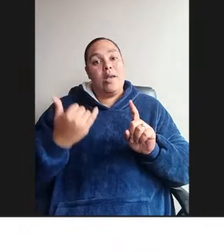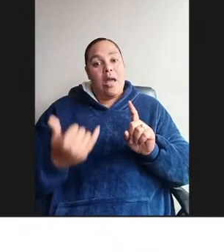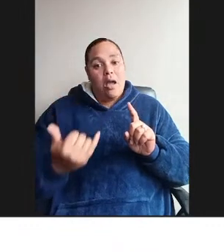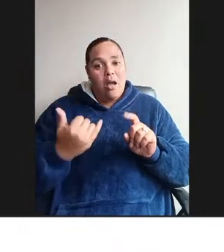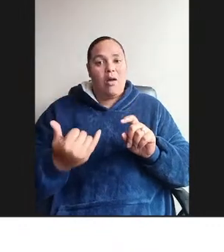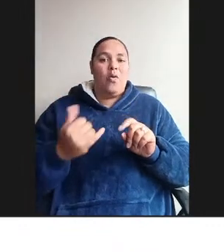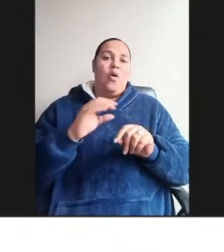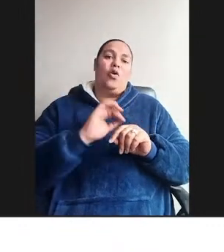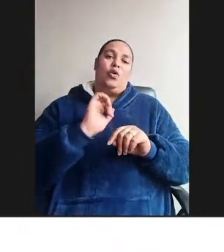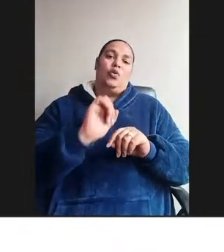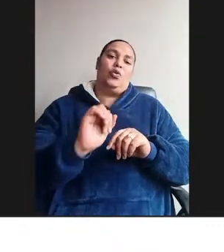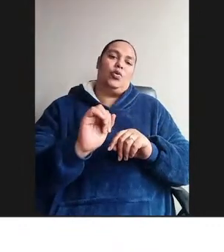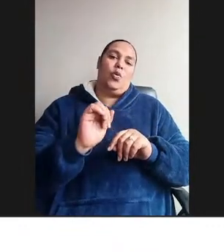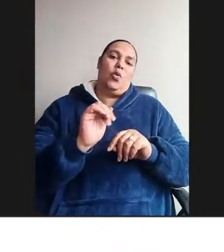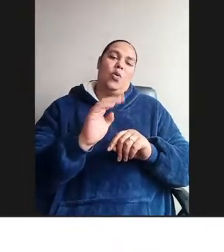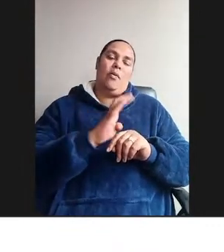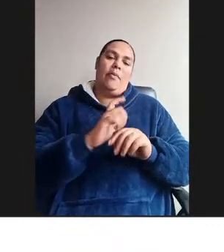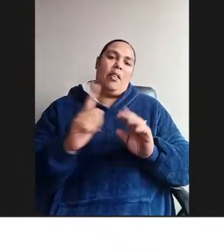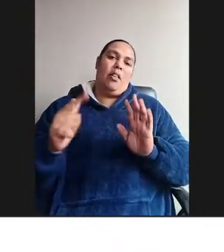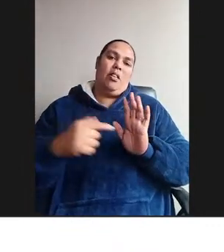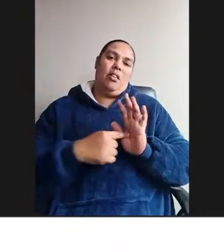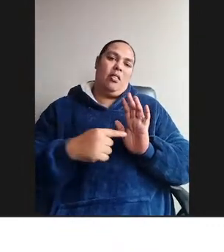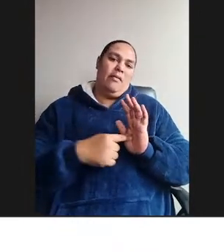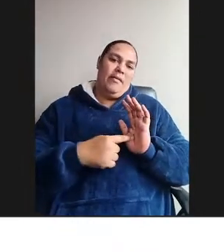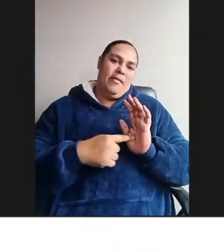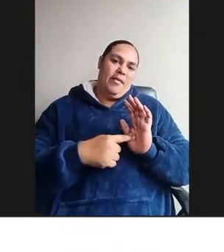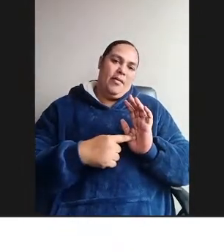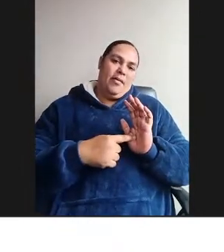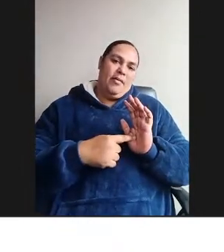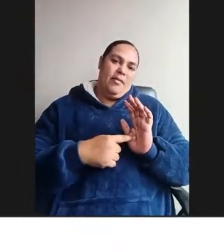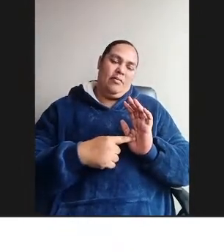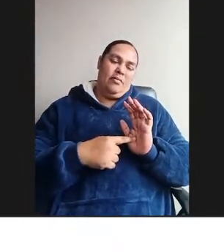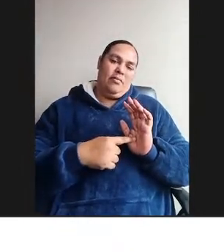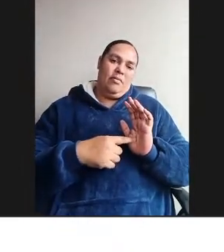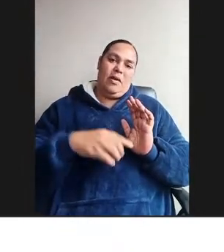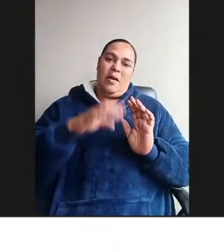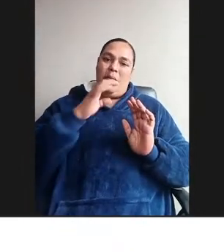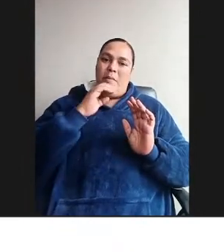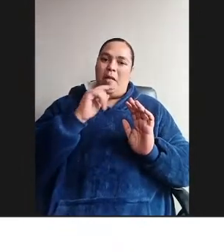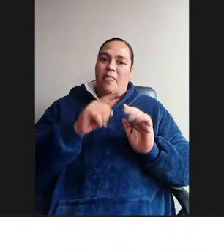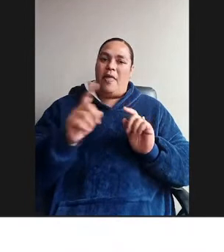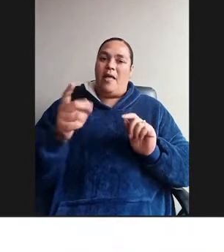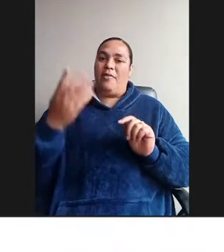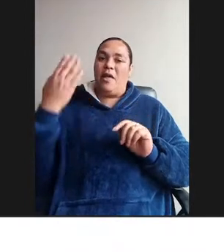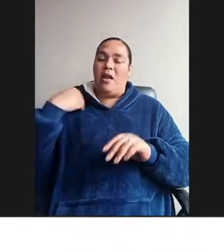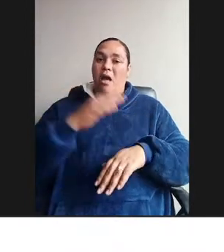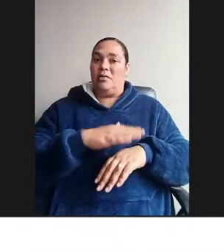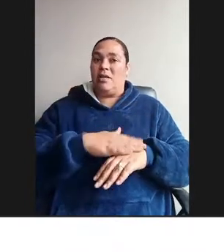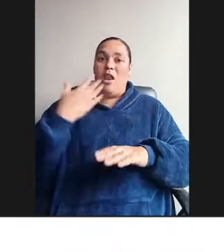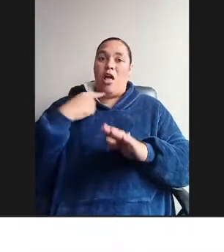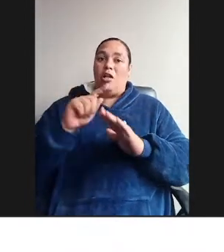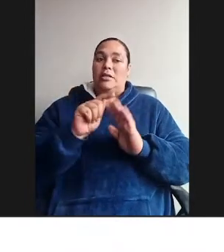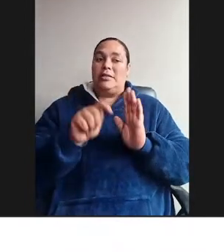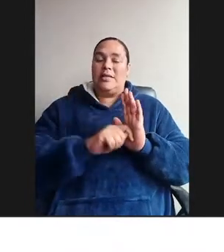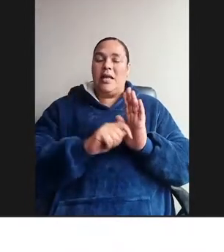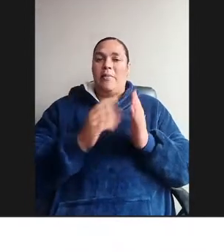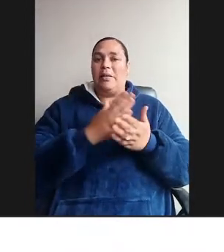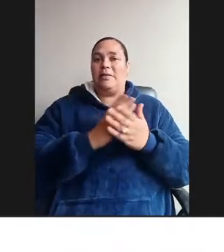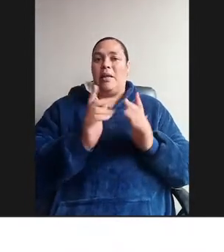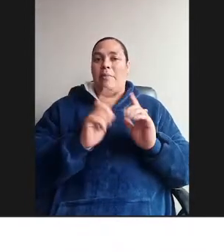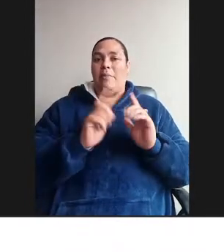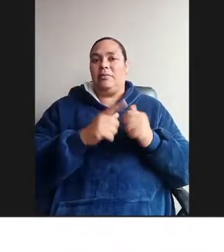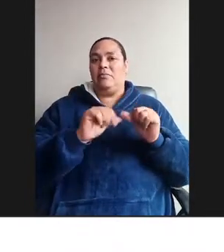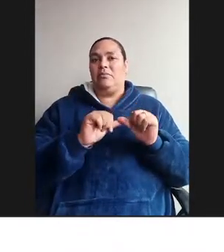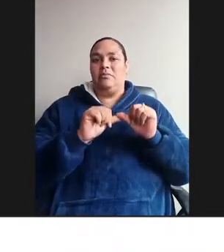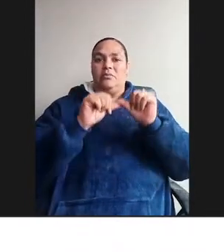the expropriation, it was done, I think the last time last term on some of the committees, but sustainability